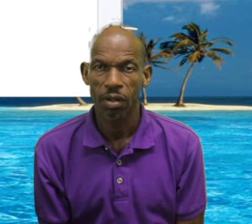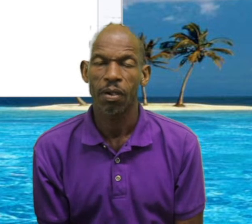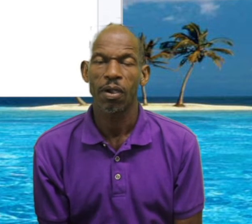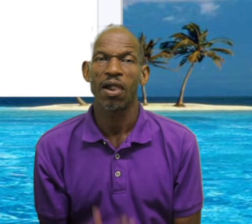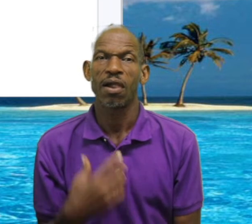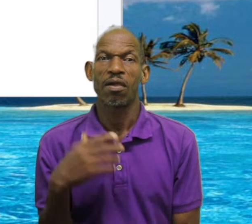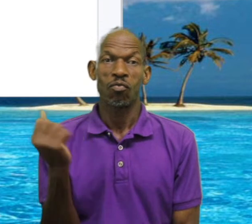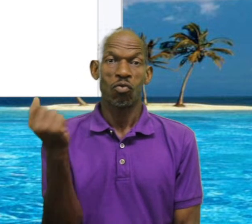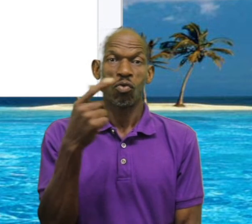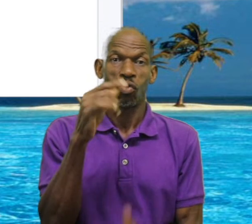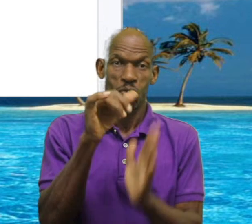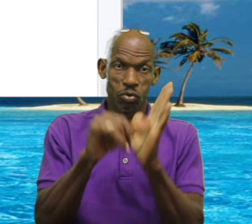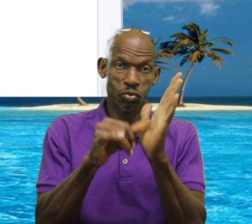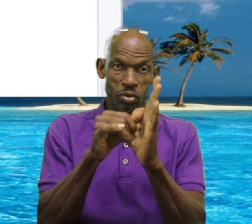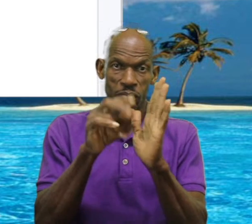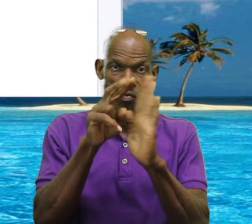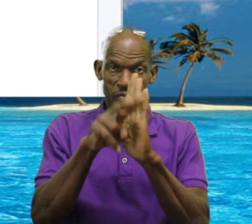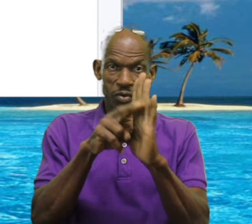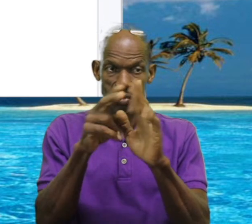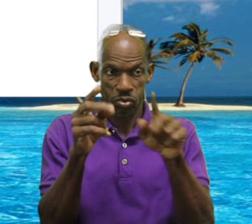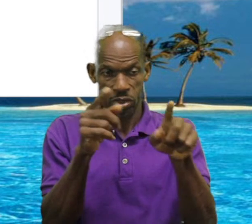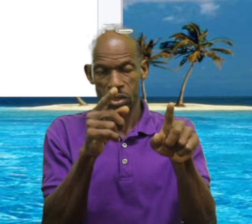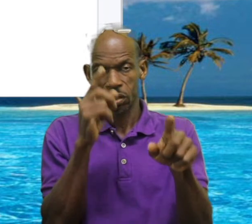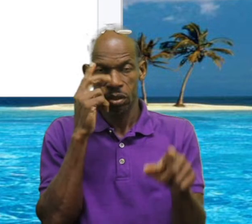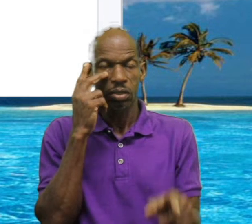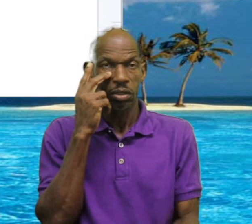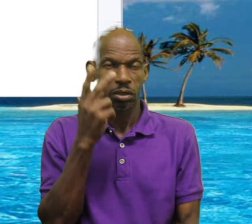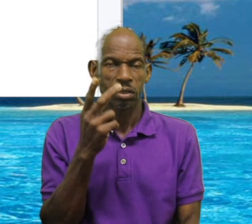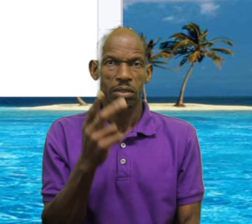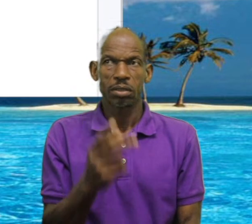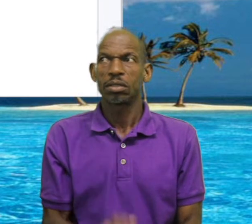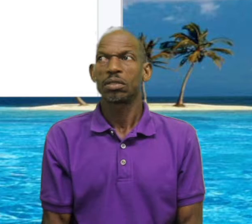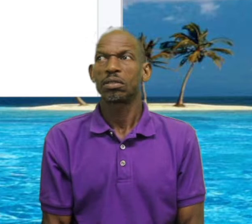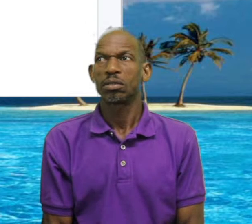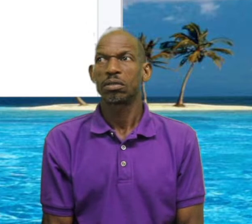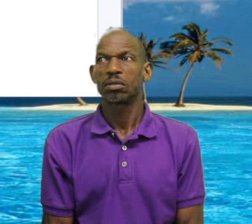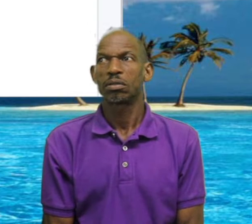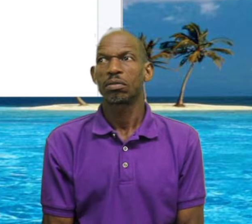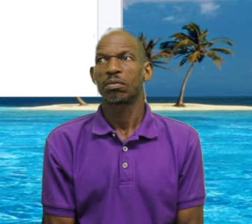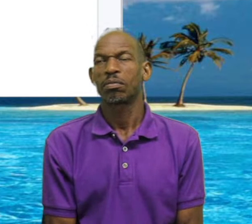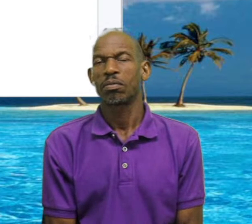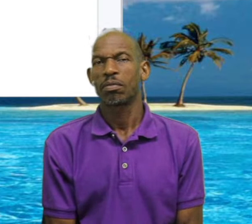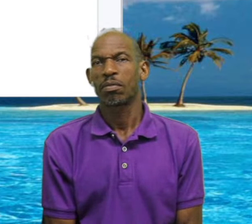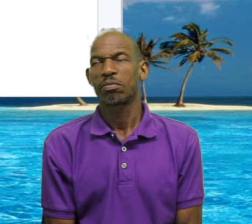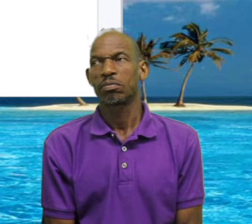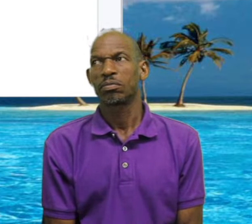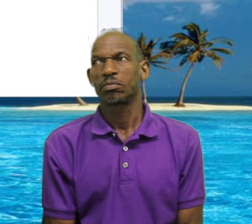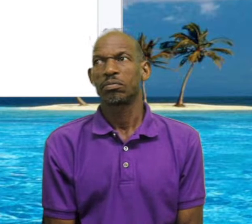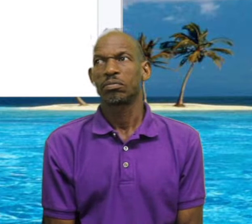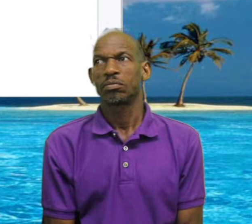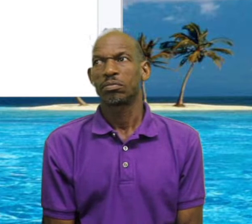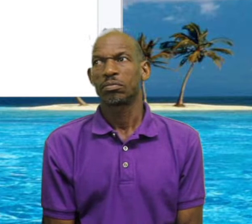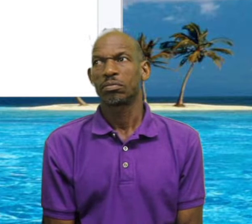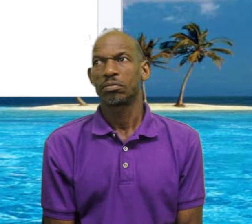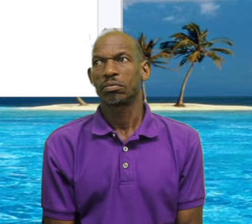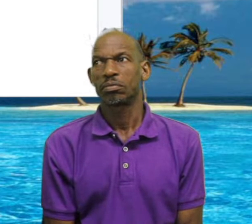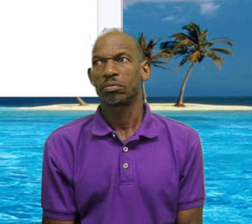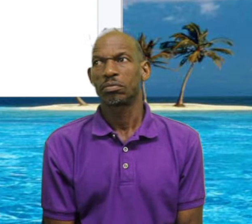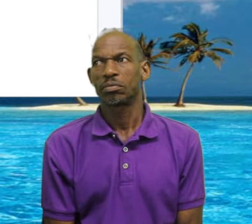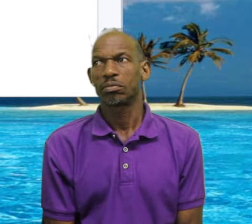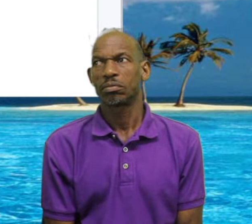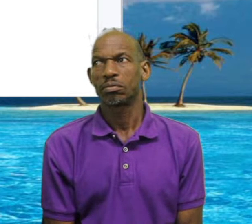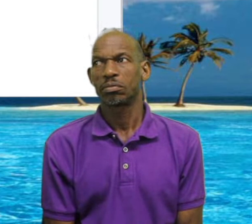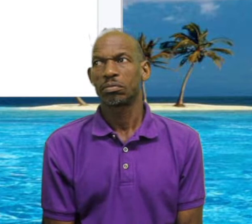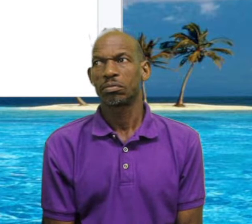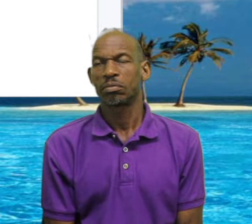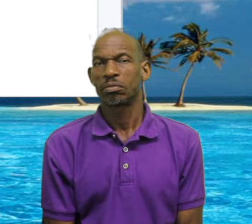YouTube videos on. So the website is, I'm gonna write it down. I want you to go to our website to